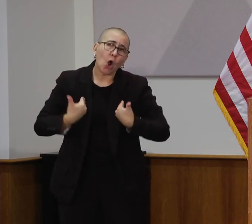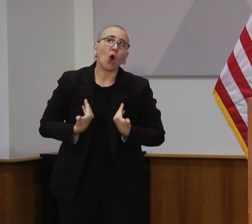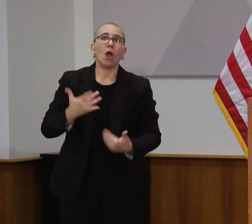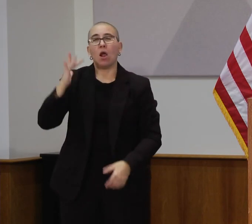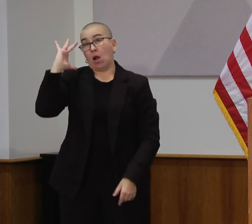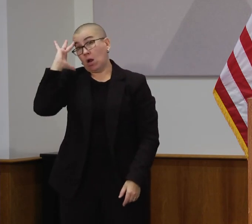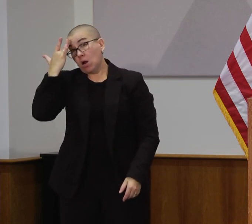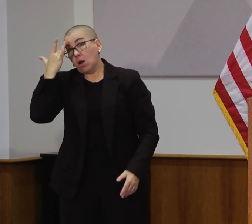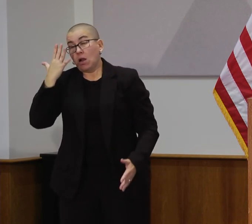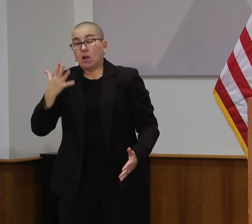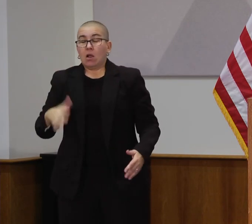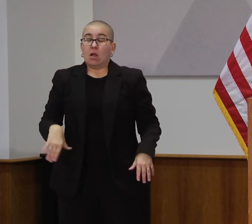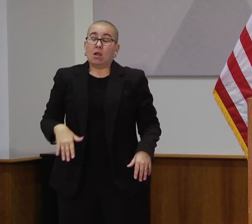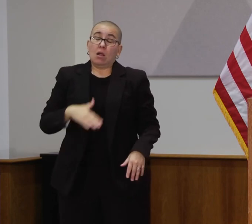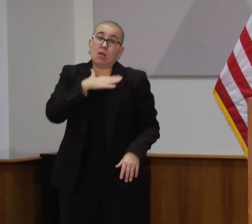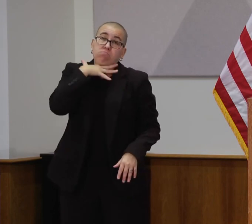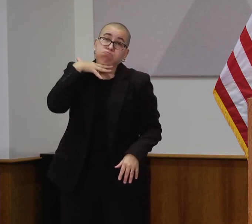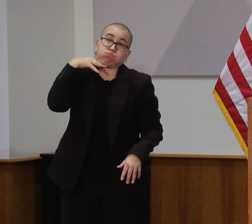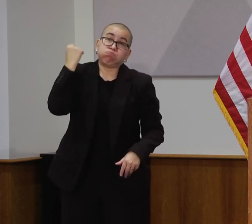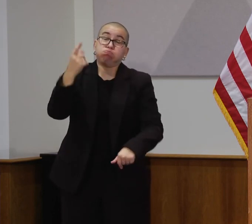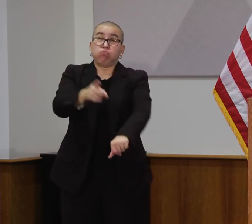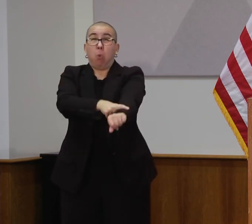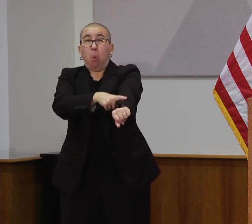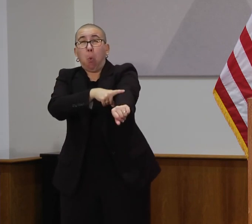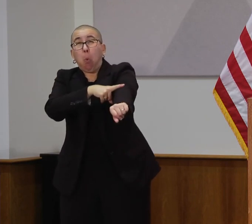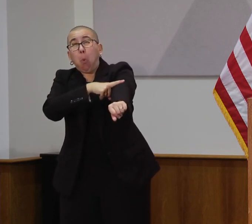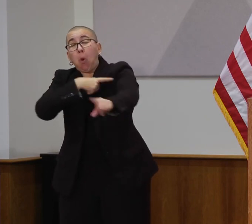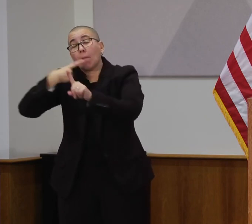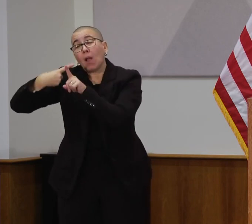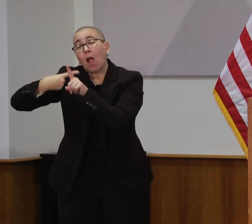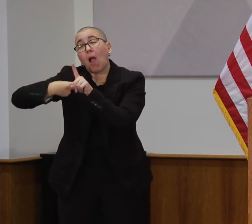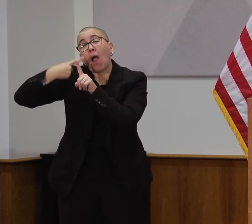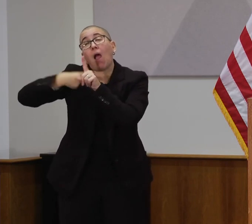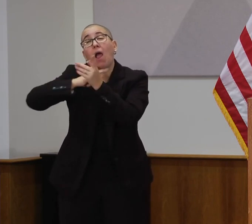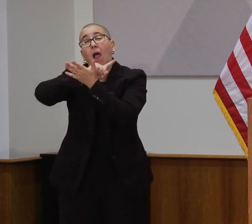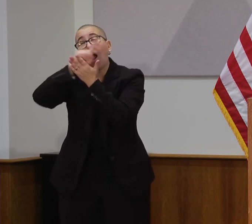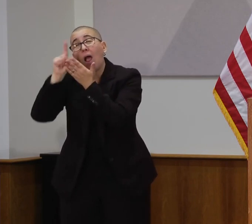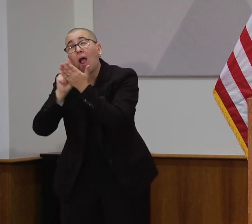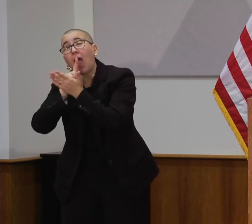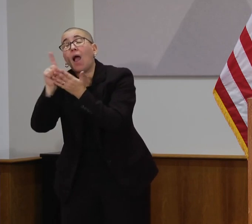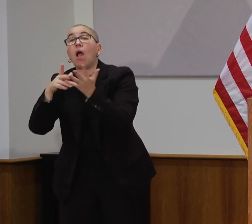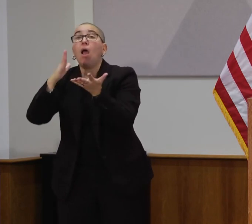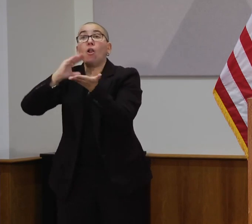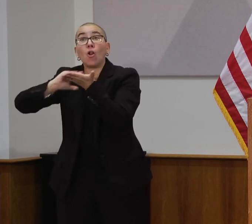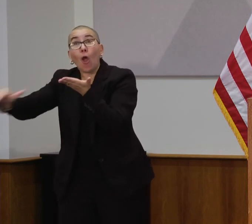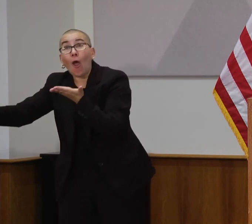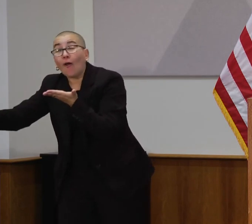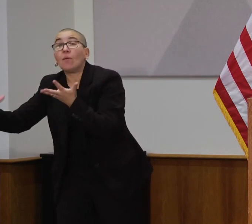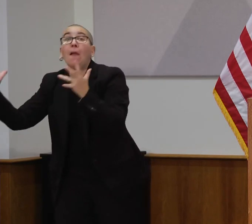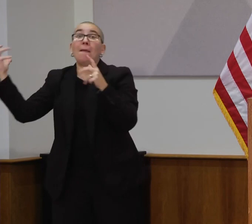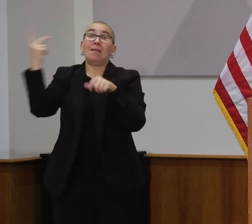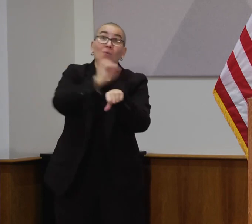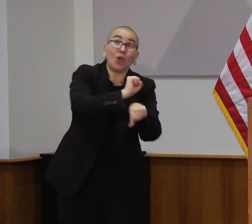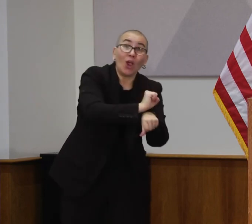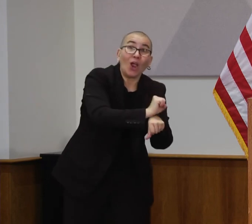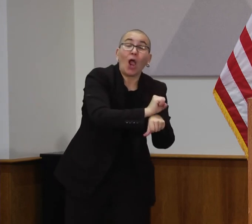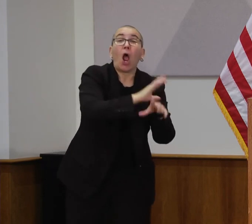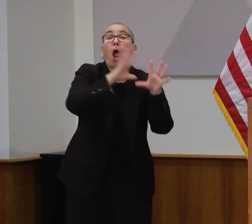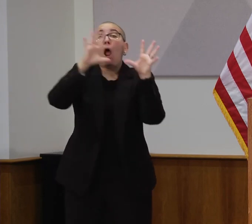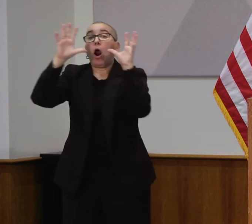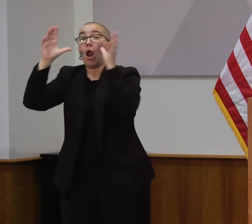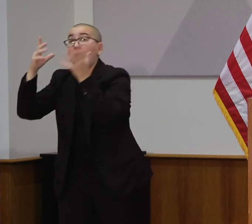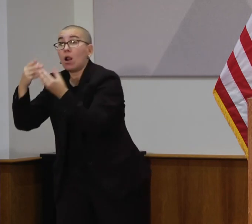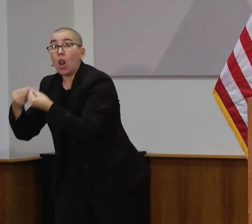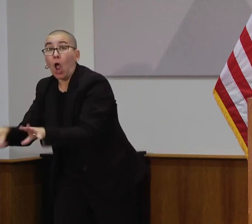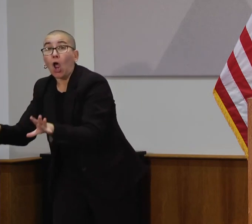longer hours, probably with less pay, with so much uncertainty. COVID is finding all the weaknesses in our